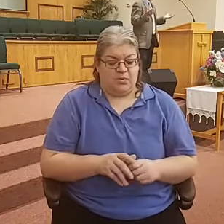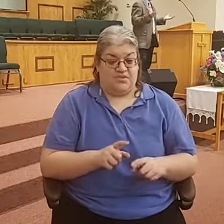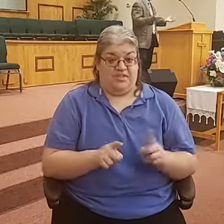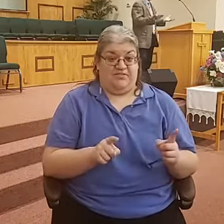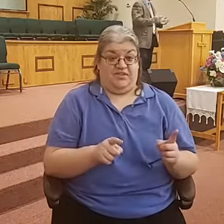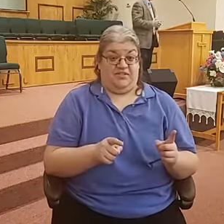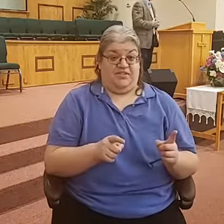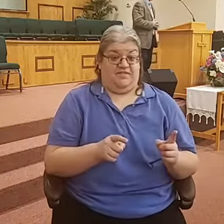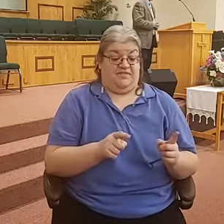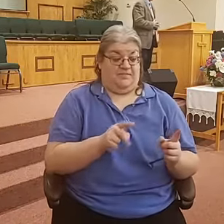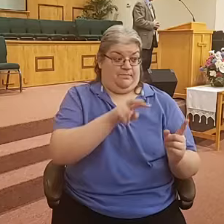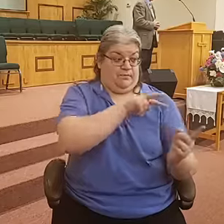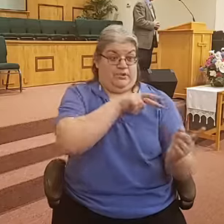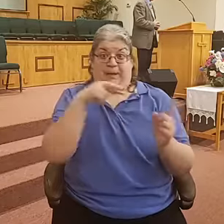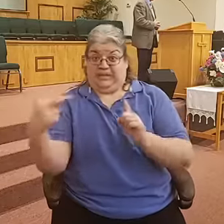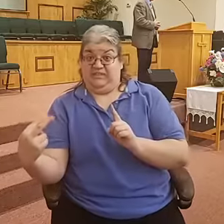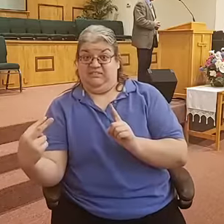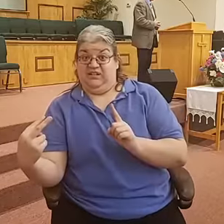misunderstood gift.